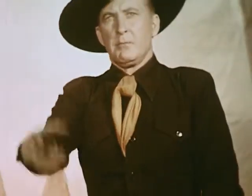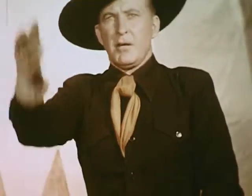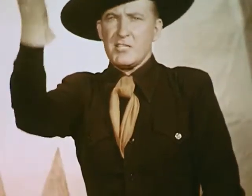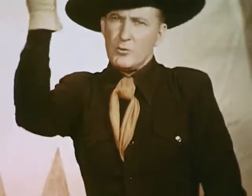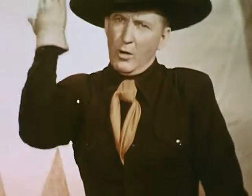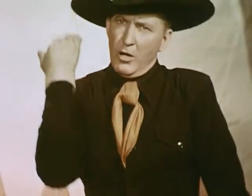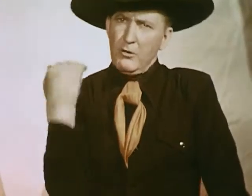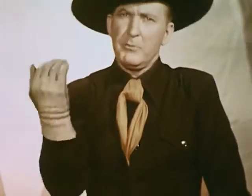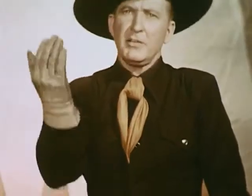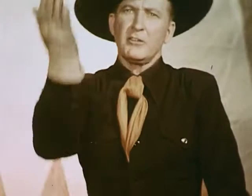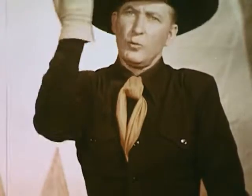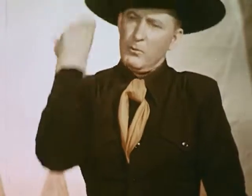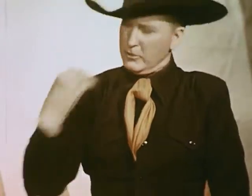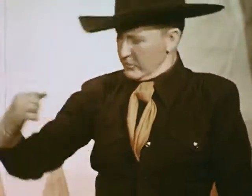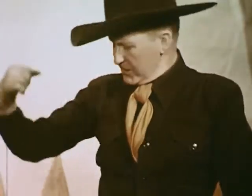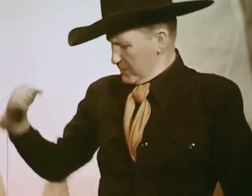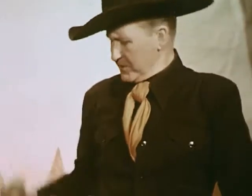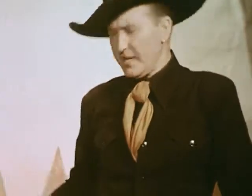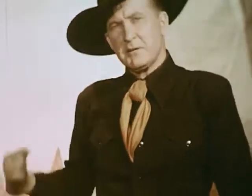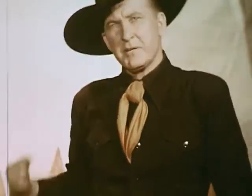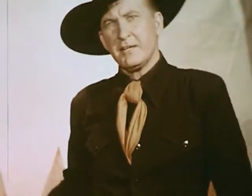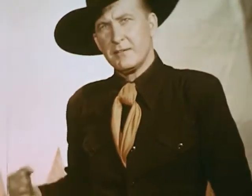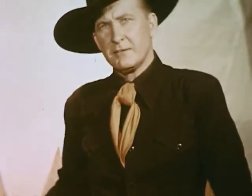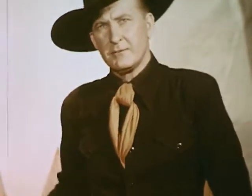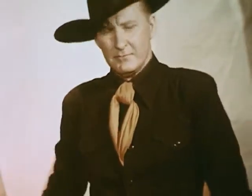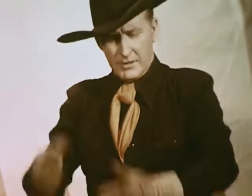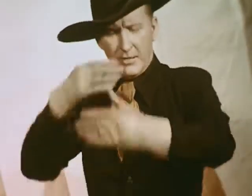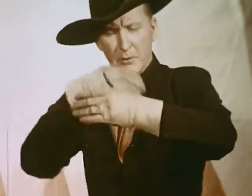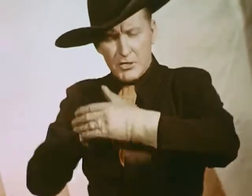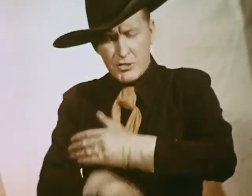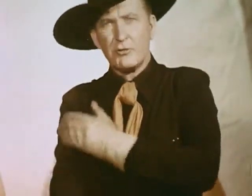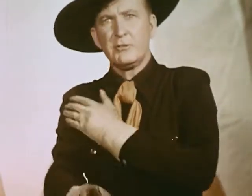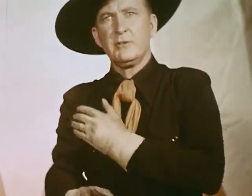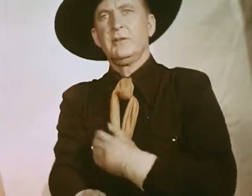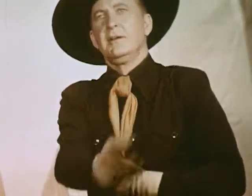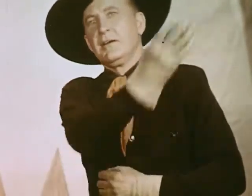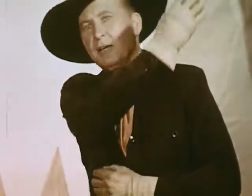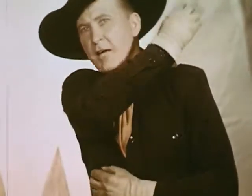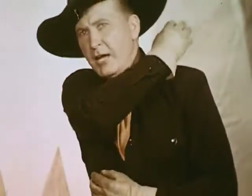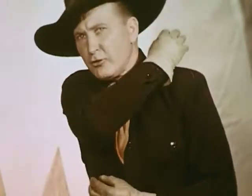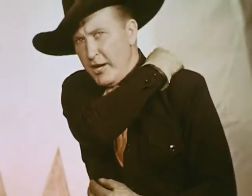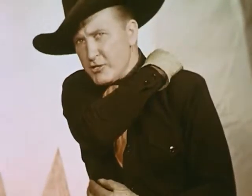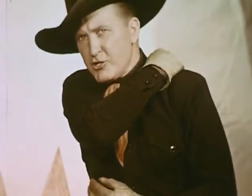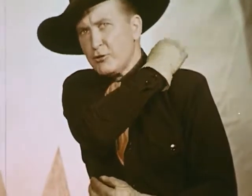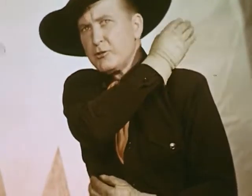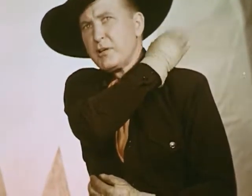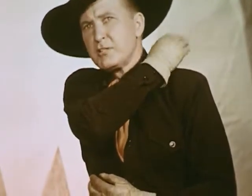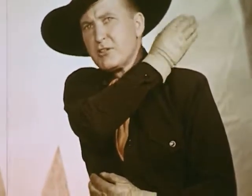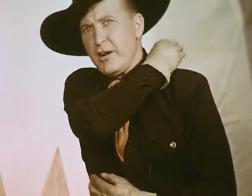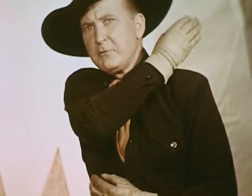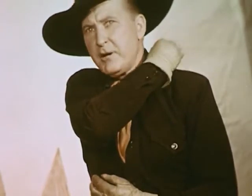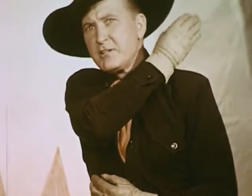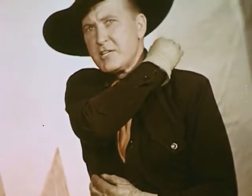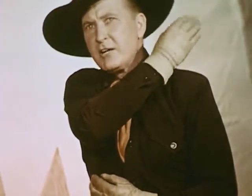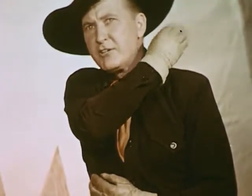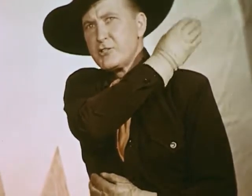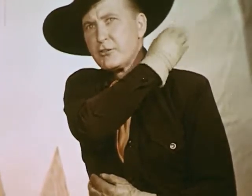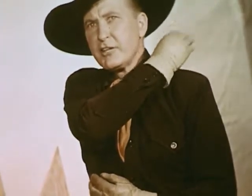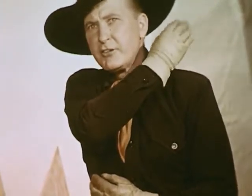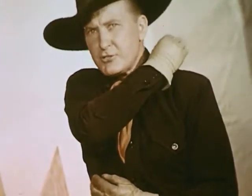My squaw, meaning the woman who sits beside me, and my children and grandchildren, because the grandparents carry the children on their